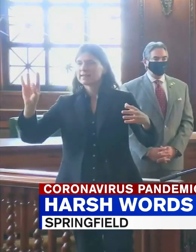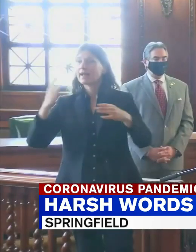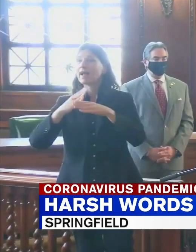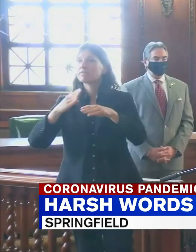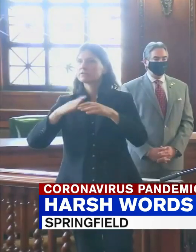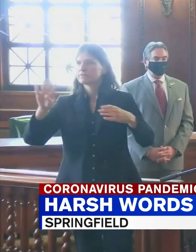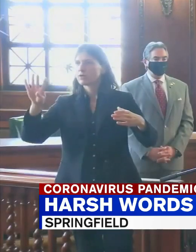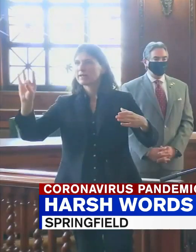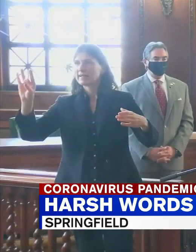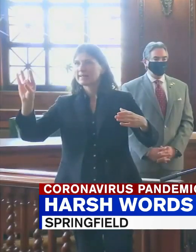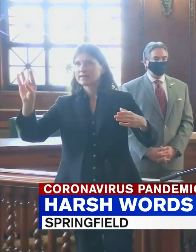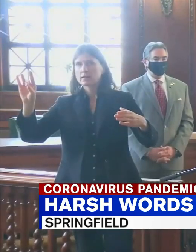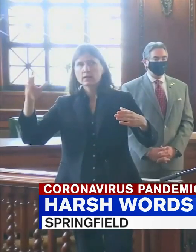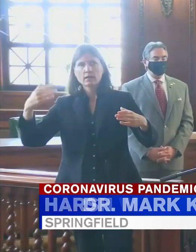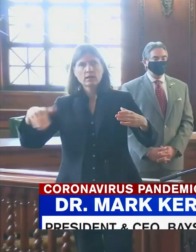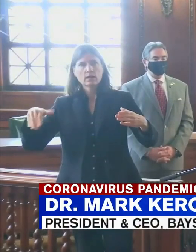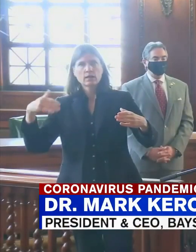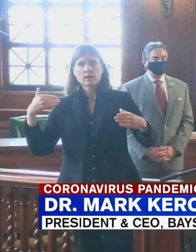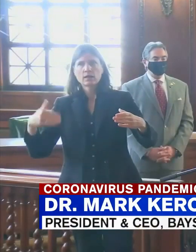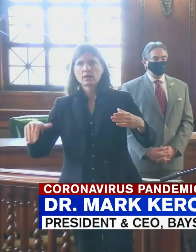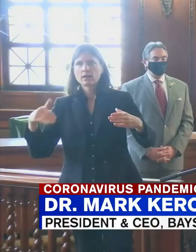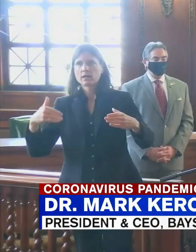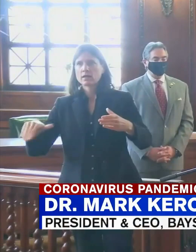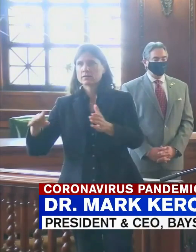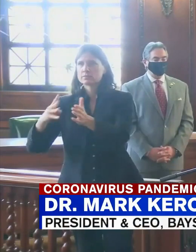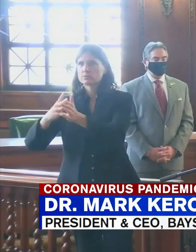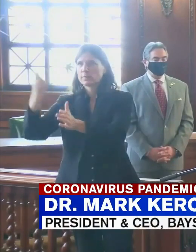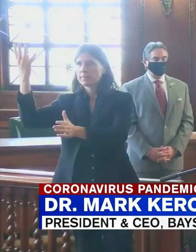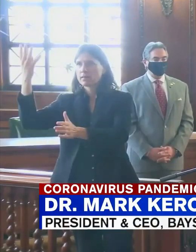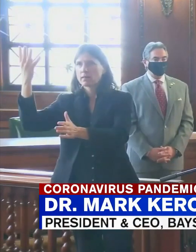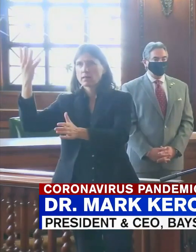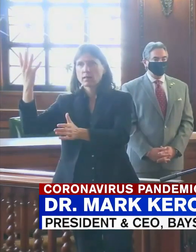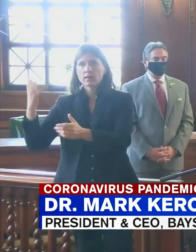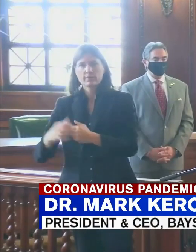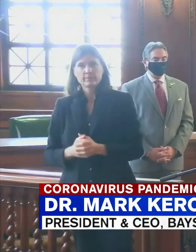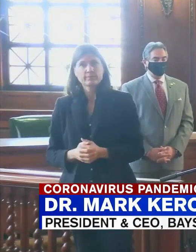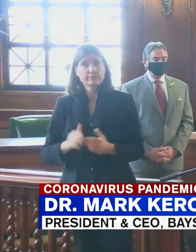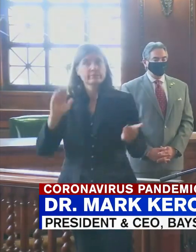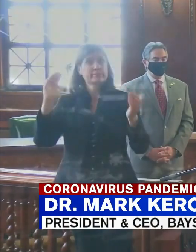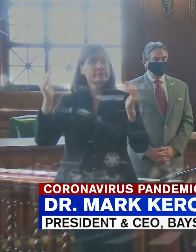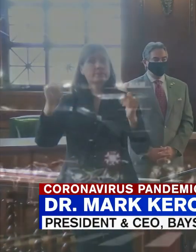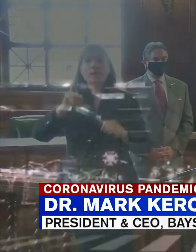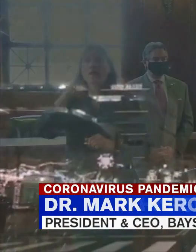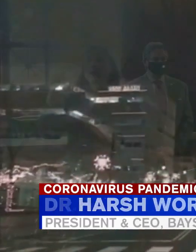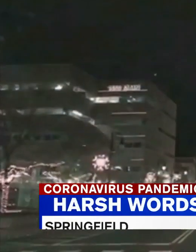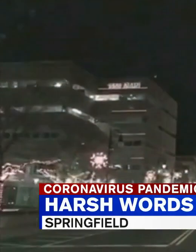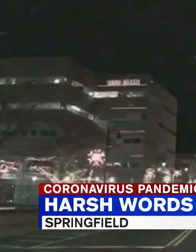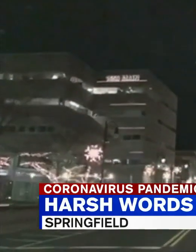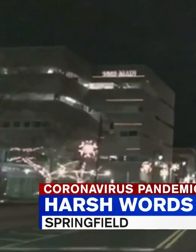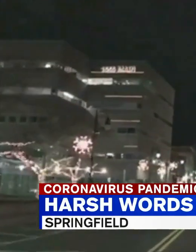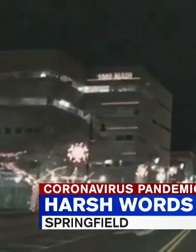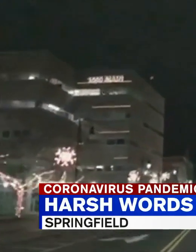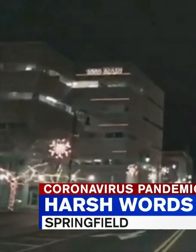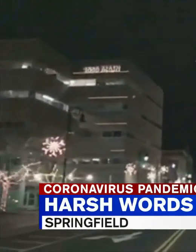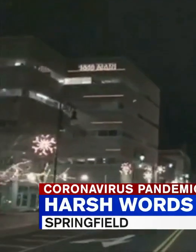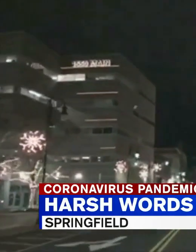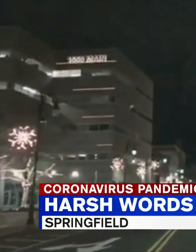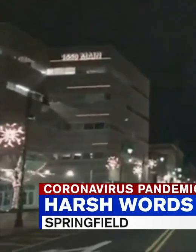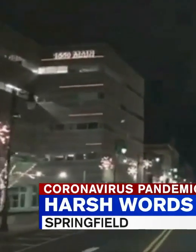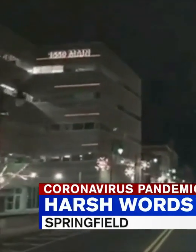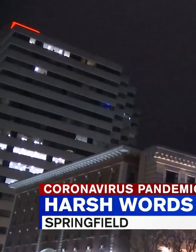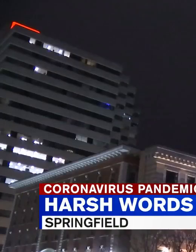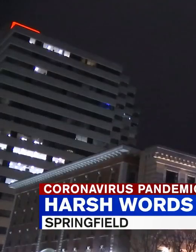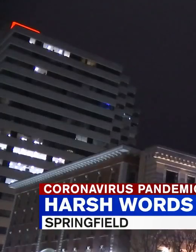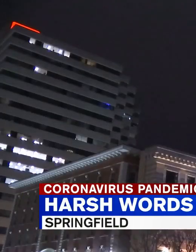rate in the whole state of Massachusetts, only slightly behind the North Shore, Essex County. And in the city of Springfield, cases are